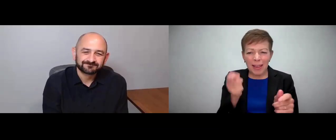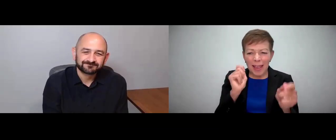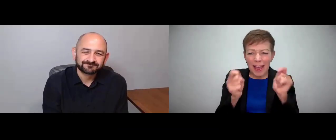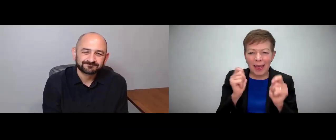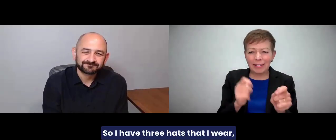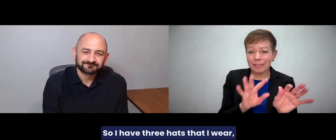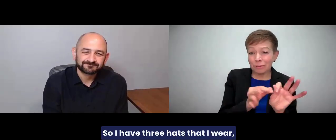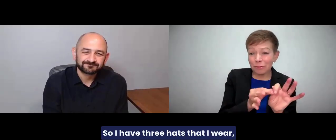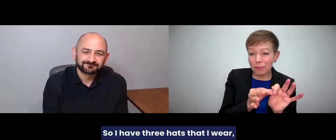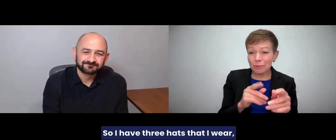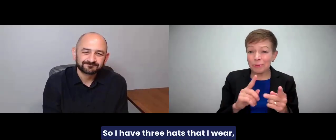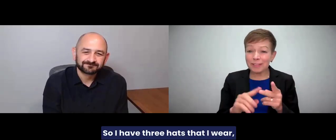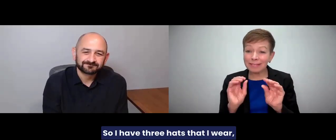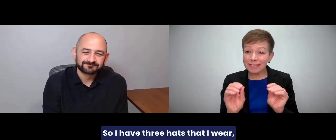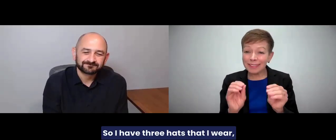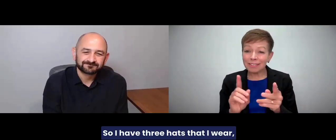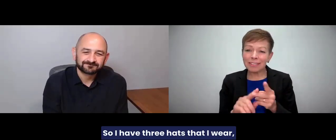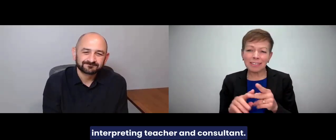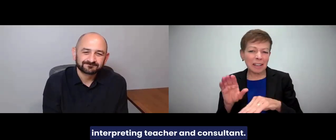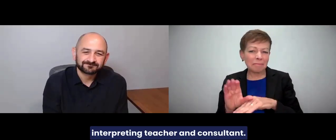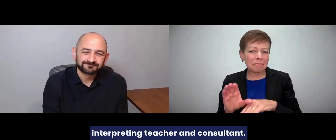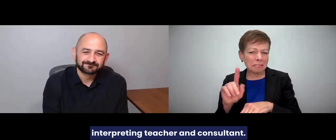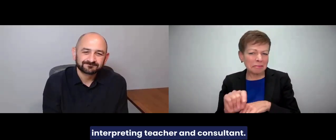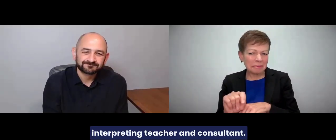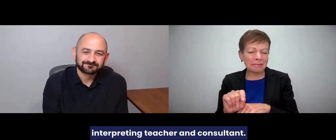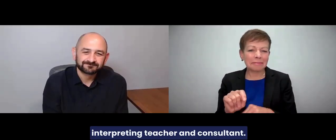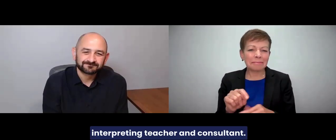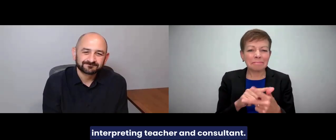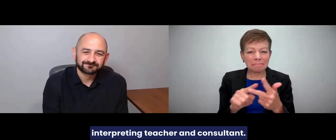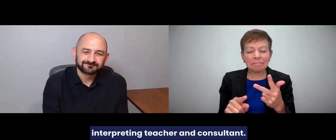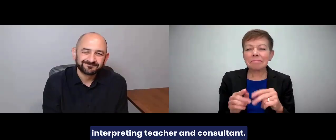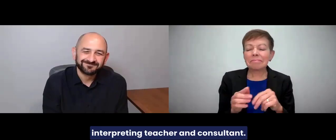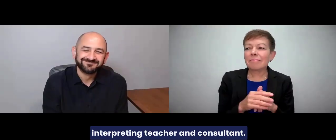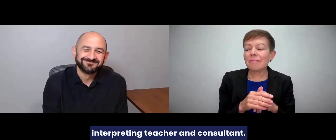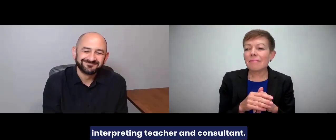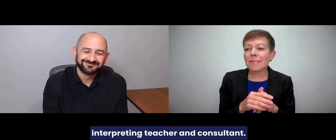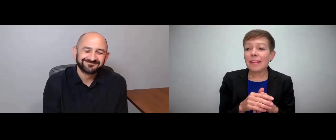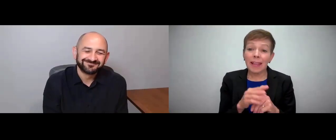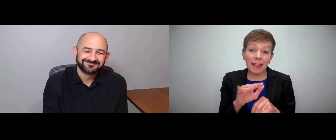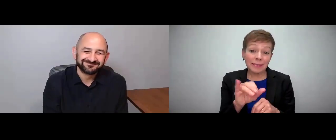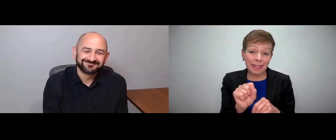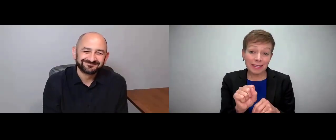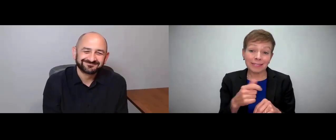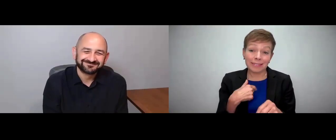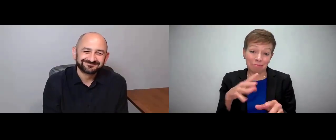interpreting. So I have three hats that I wear: interpreting, teacher, and consultant.